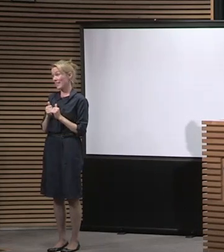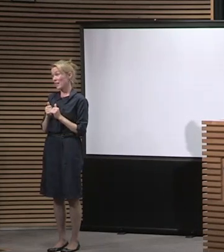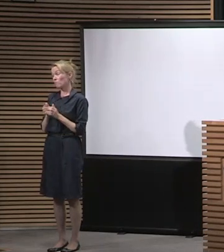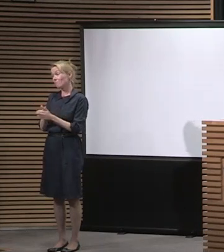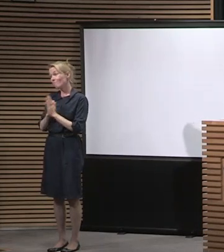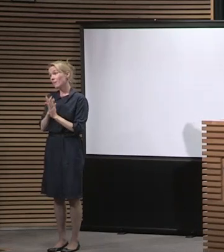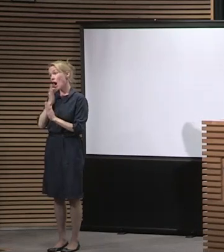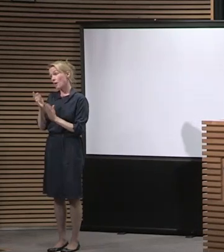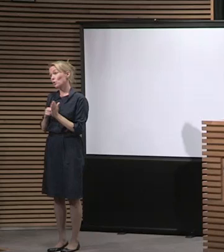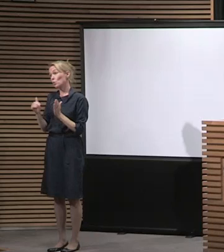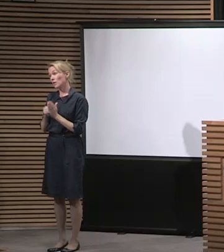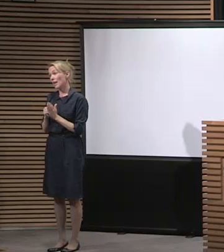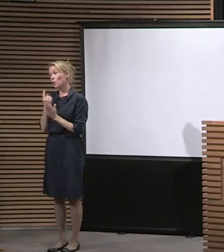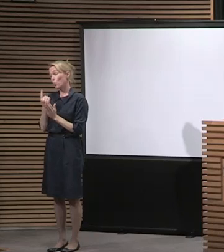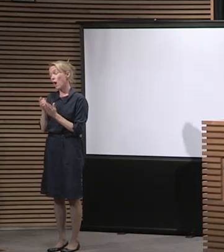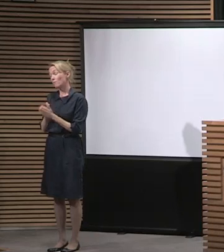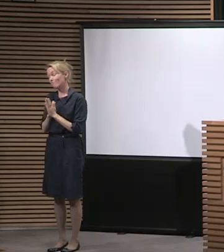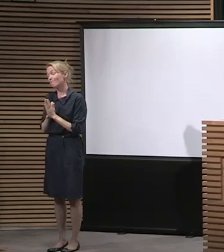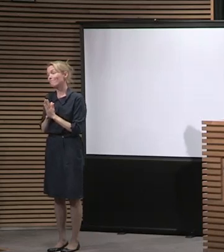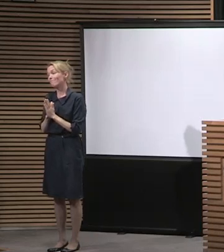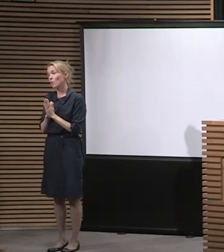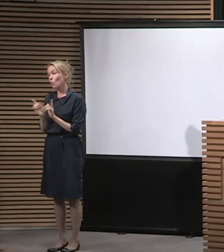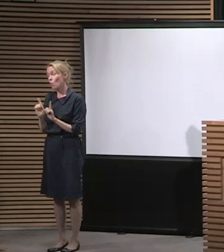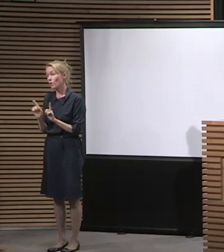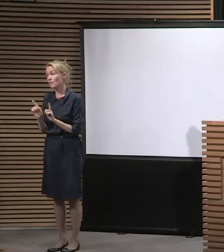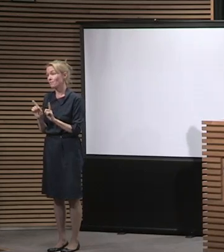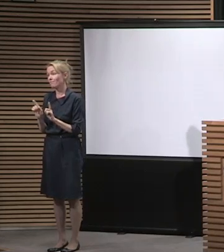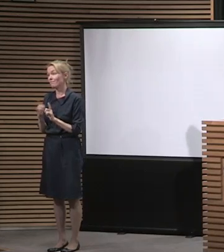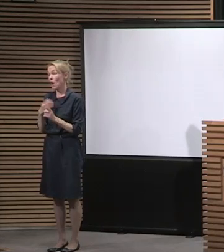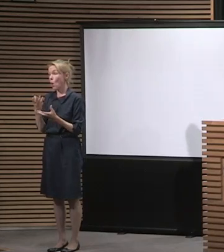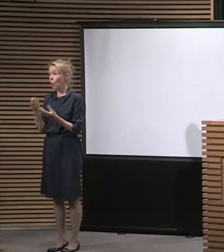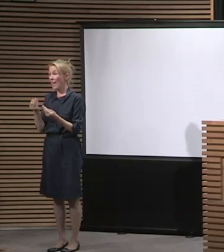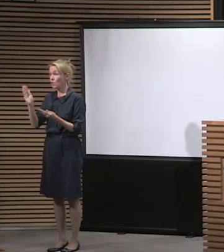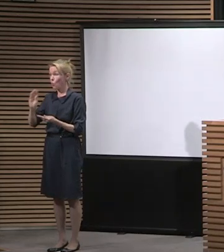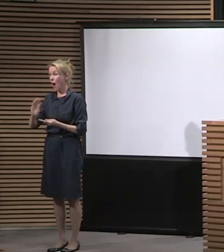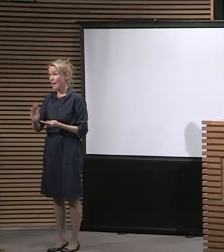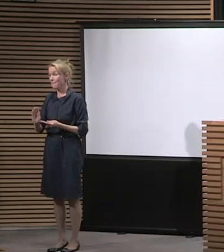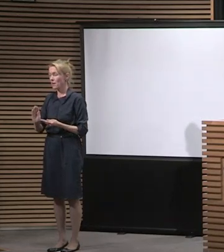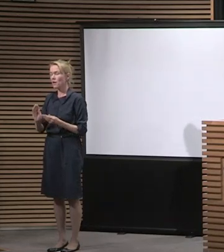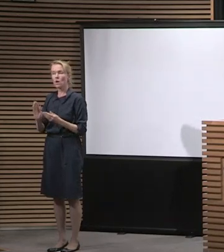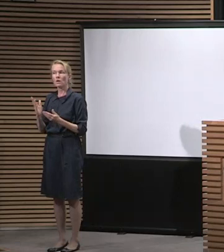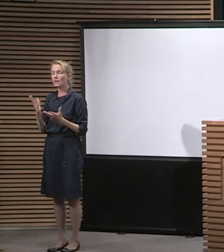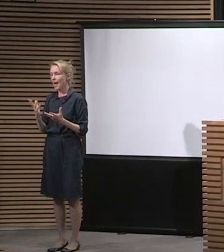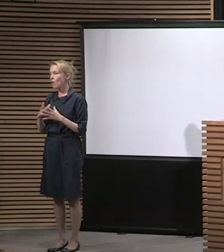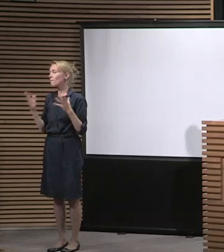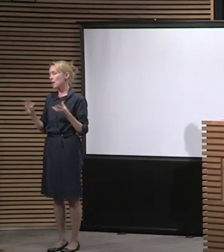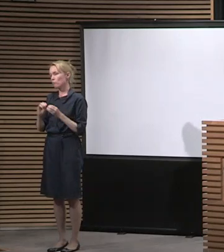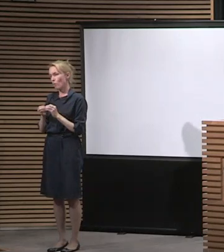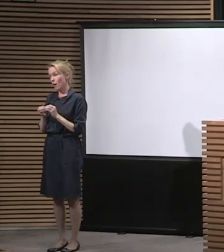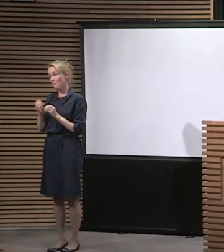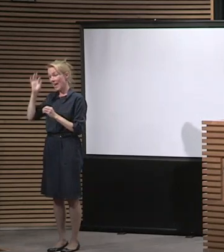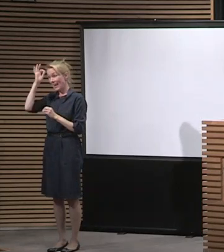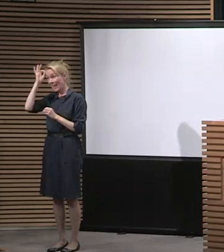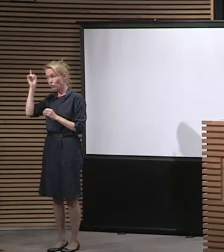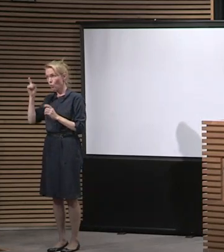or rather, stop doing. Slightly more practical. Wet wipes. They are a major problem for councils' wastewater